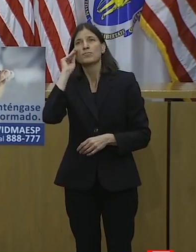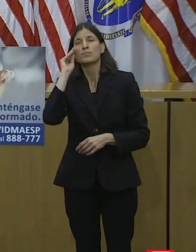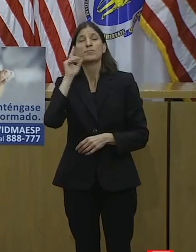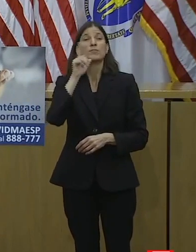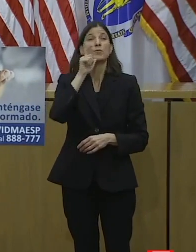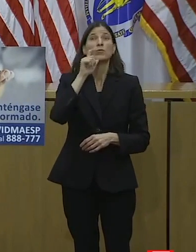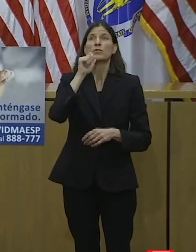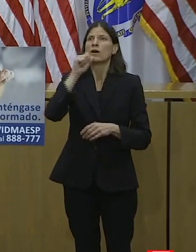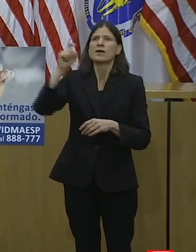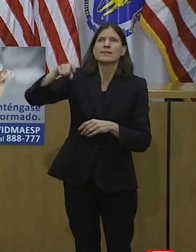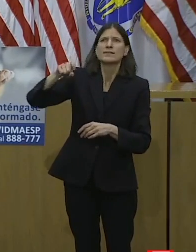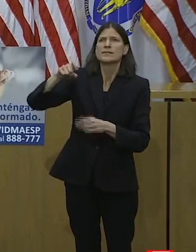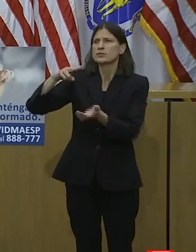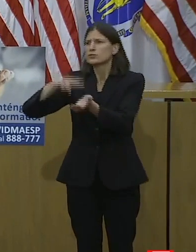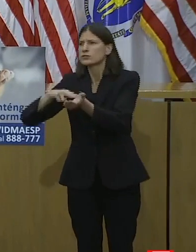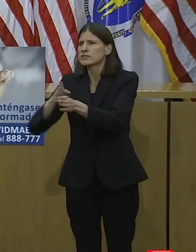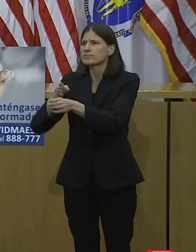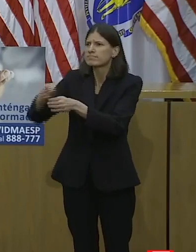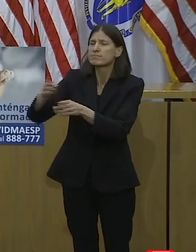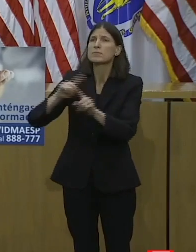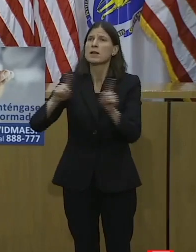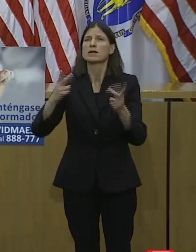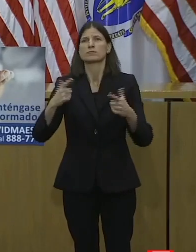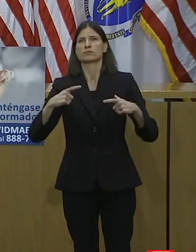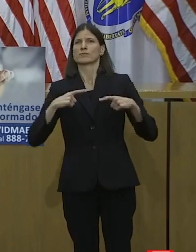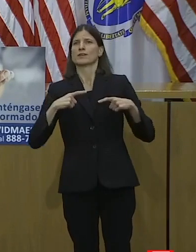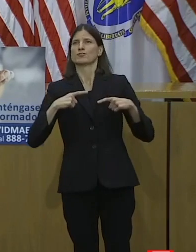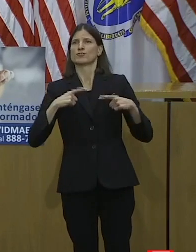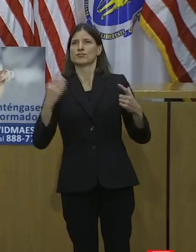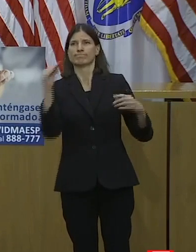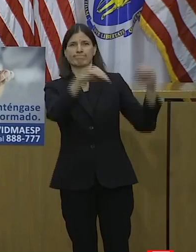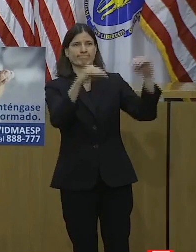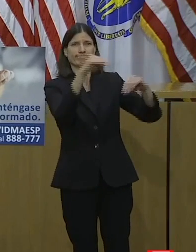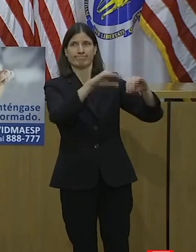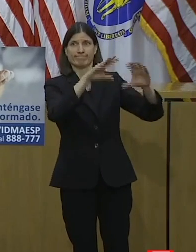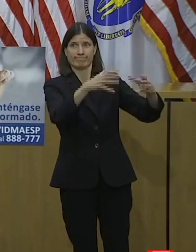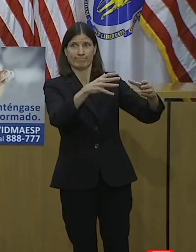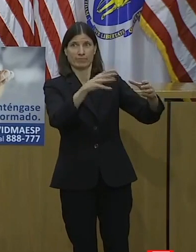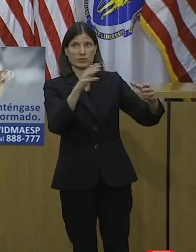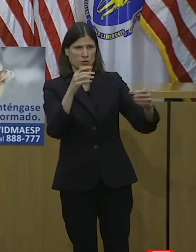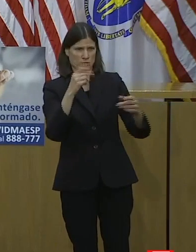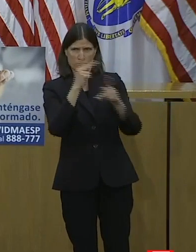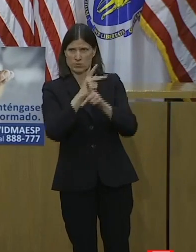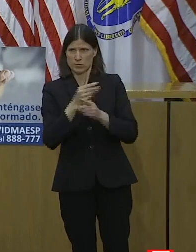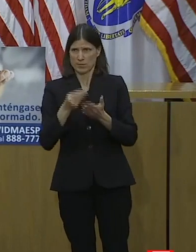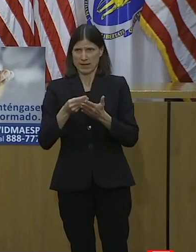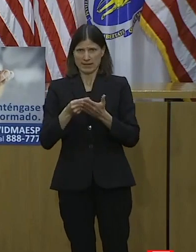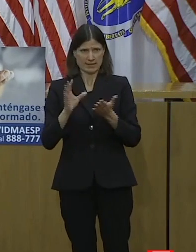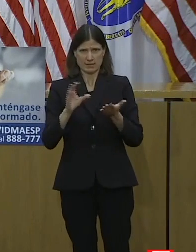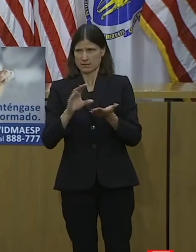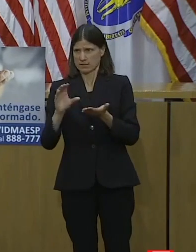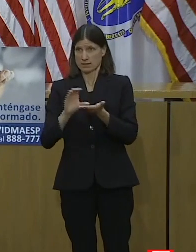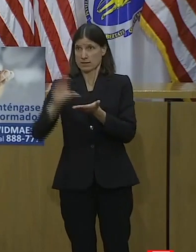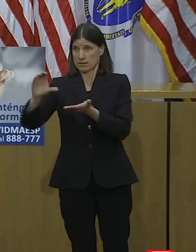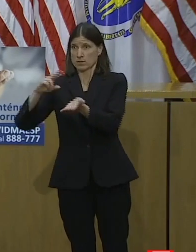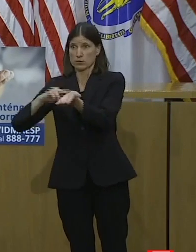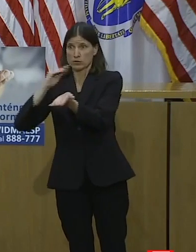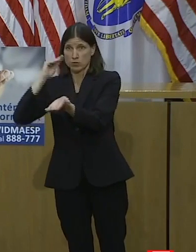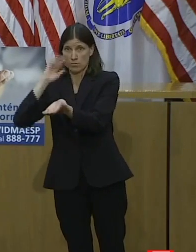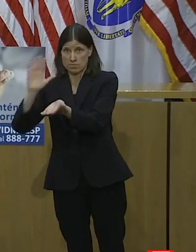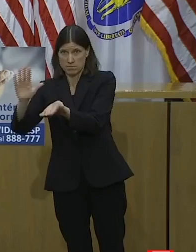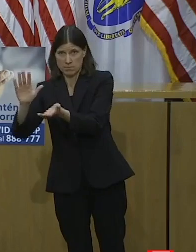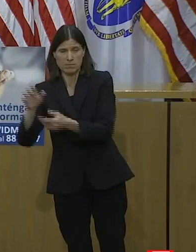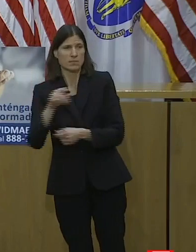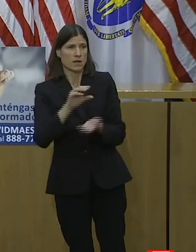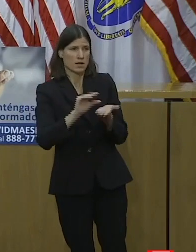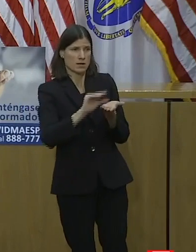and then a 10% rate increase for our rest homes across the Commonwealth. Just a couple of other updates around our ability to try to